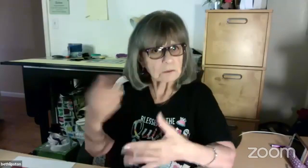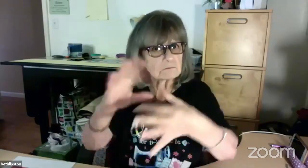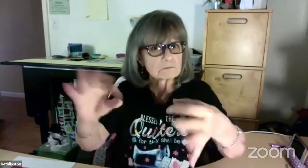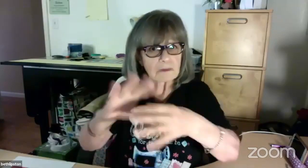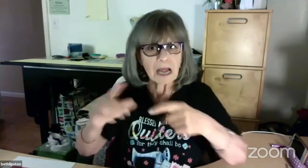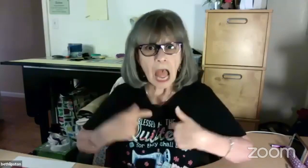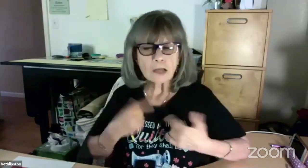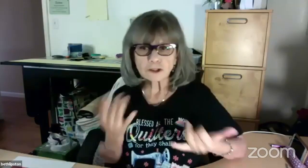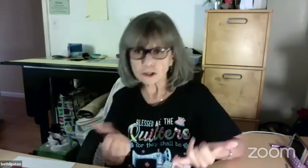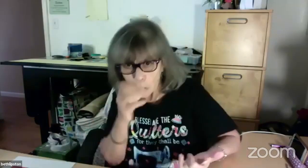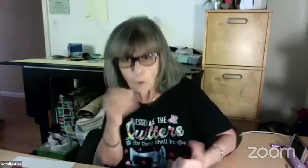And